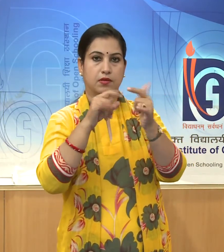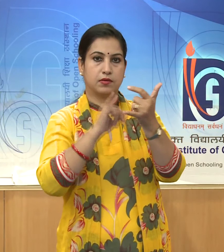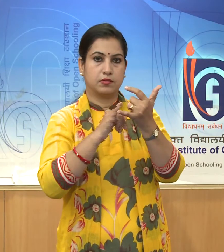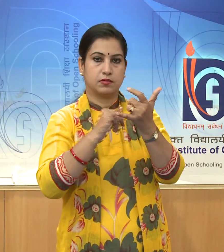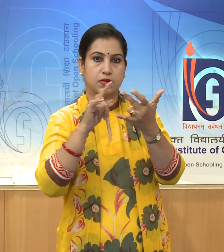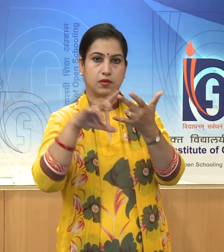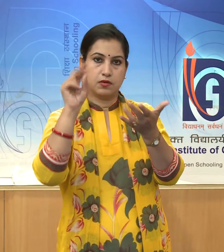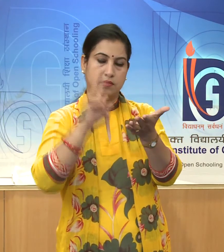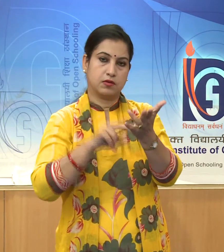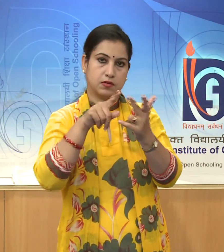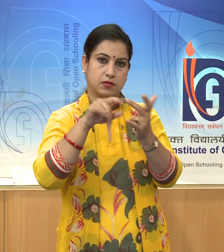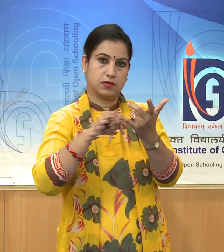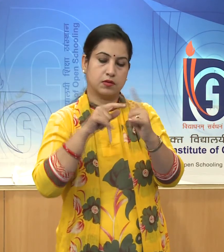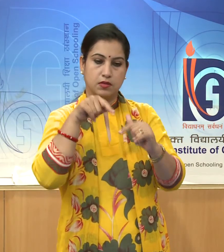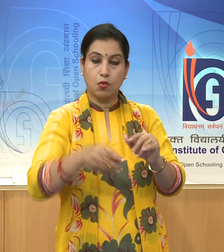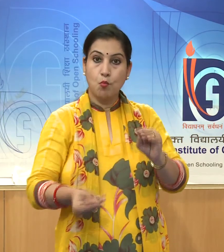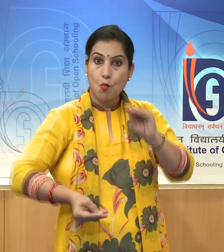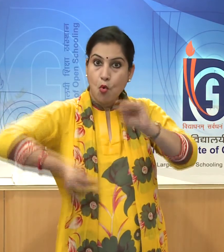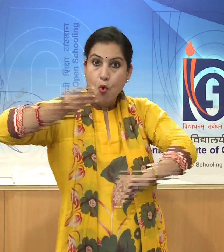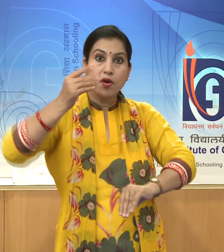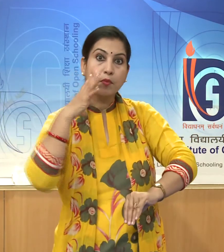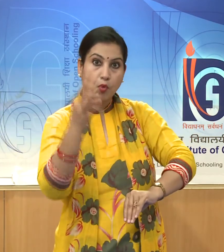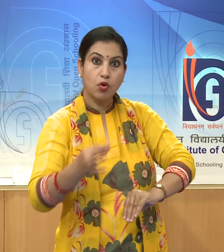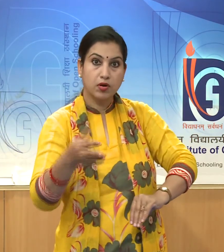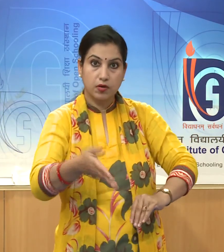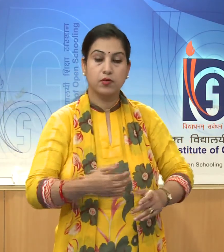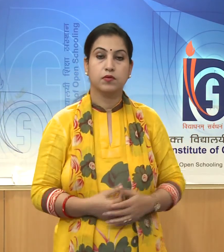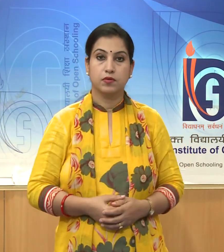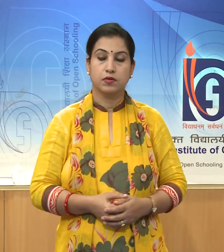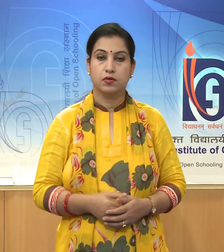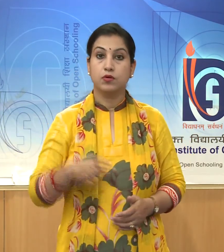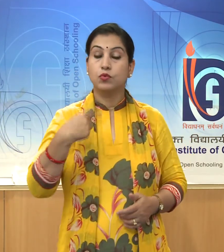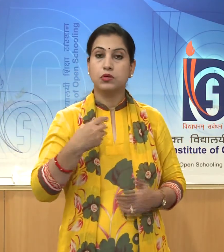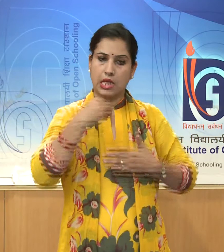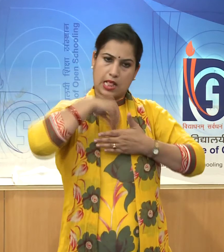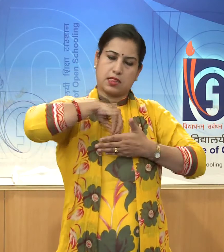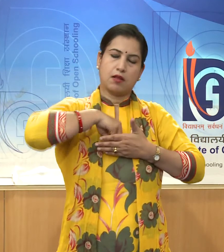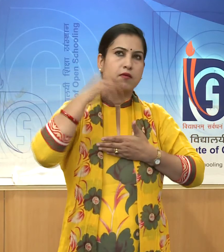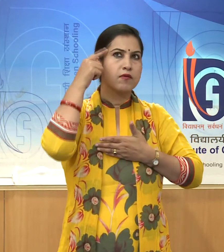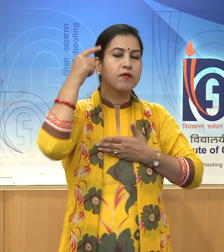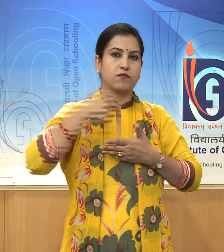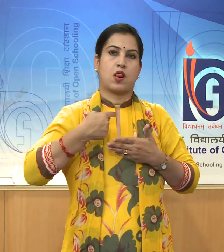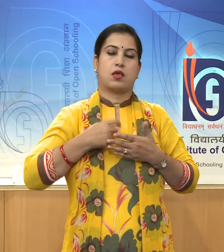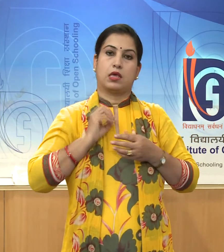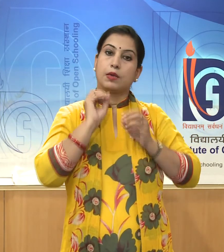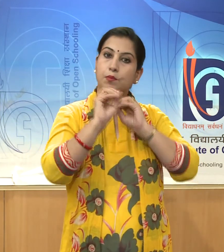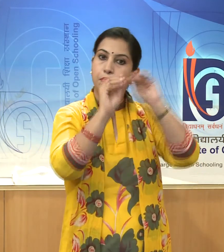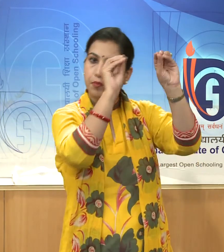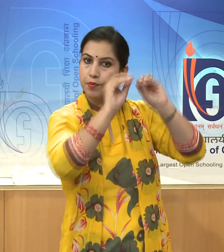they gave more importance to the inner feelings,